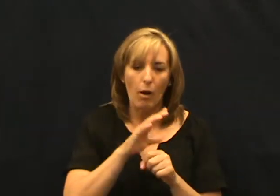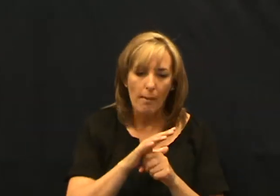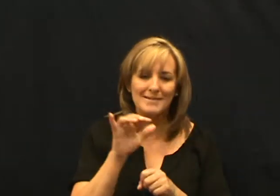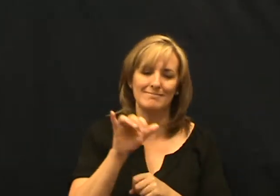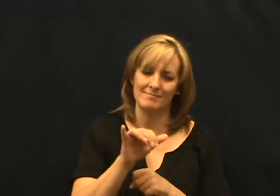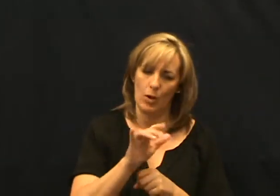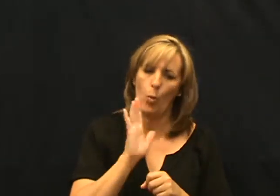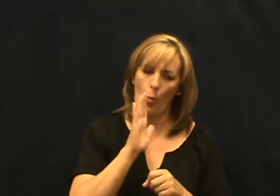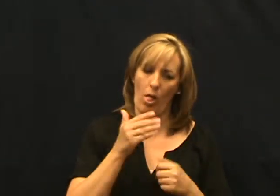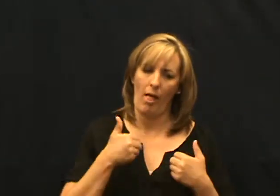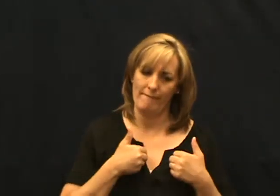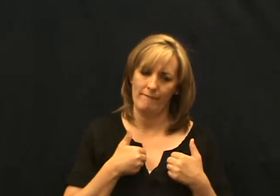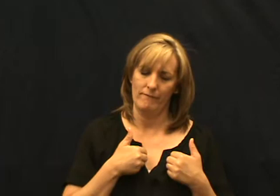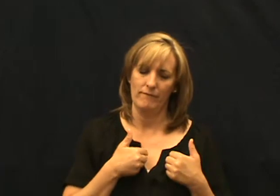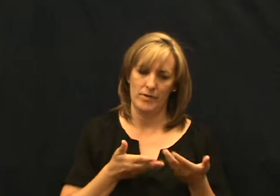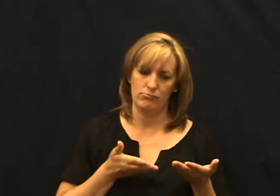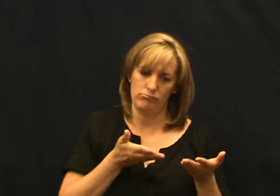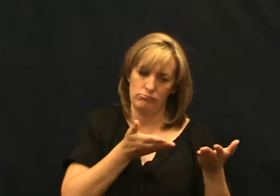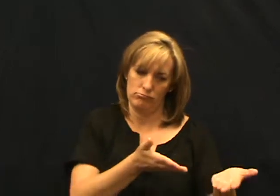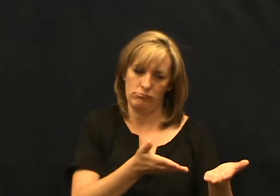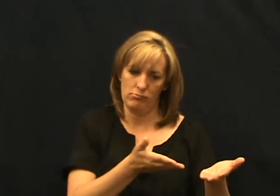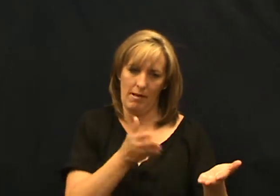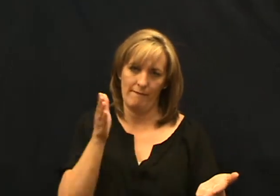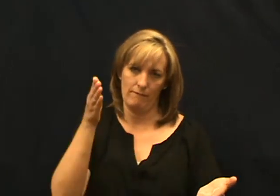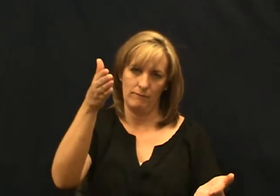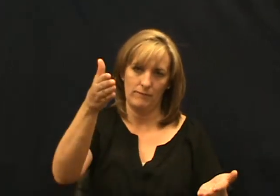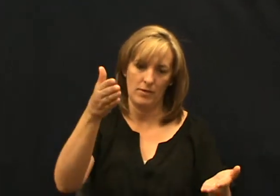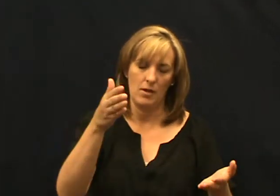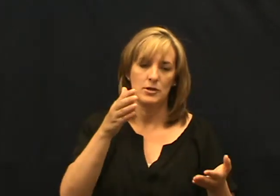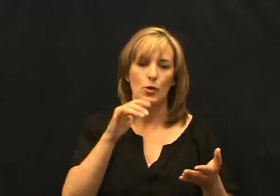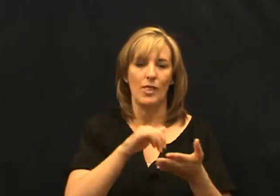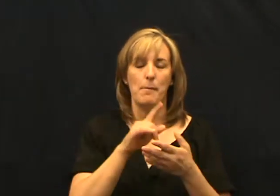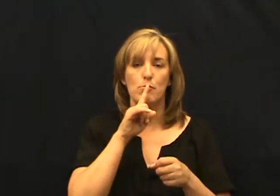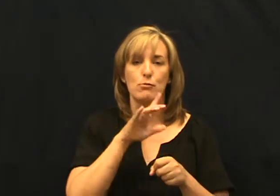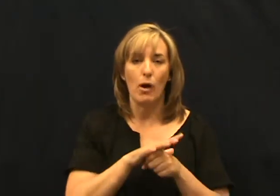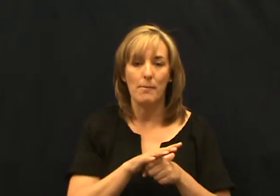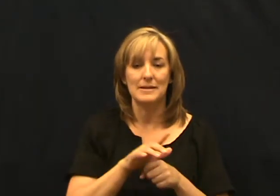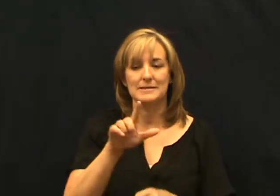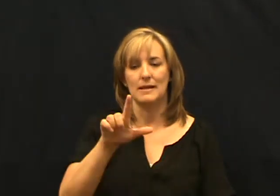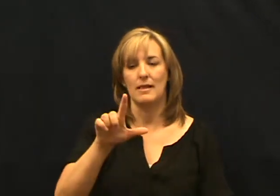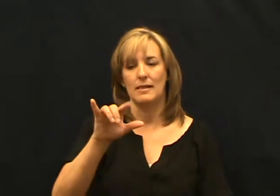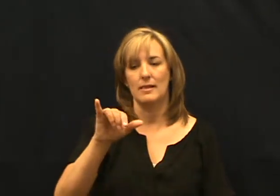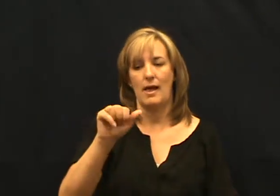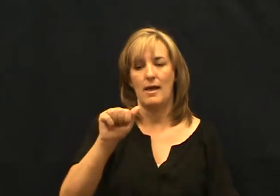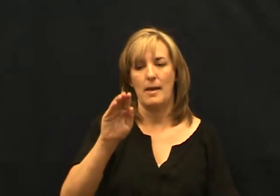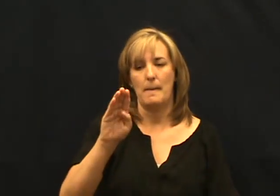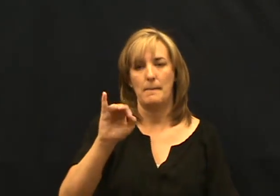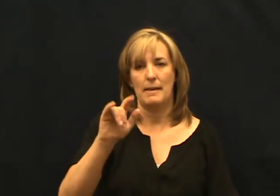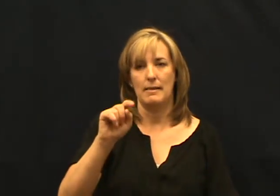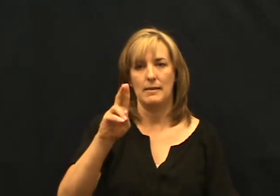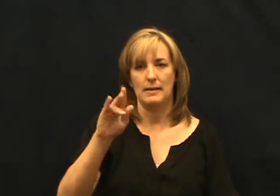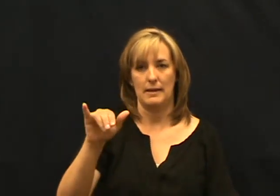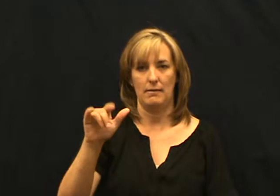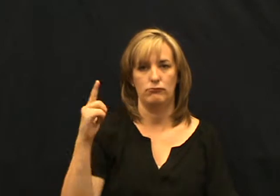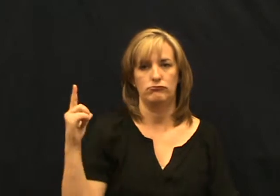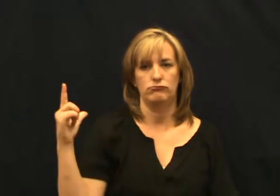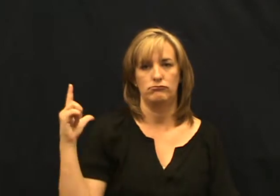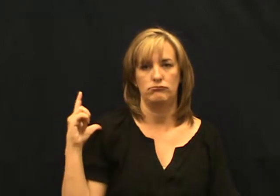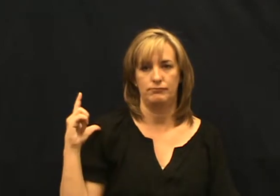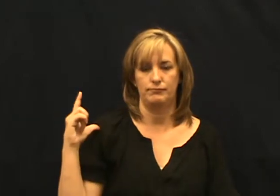that promise is going to be a liability. So how do we record that? Well, we did receive the cash. Cash is an